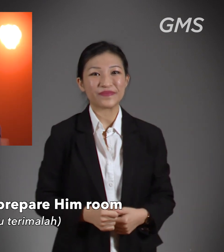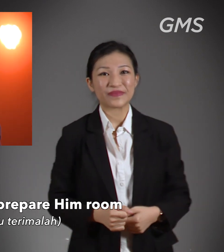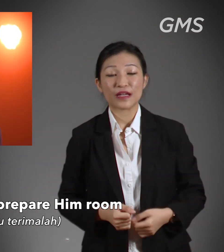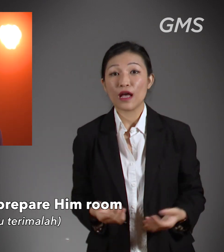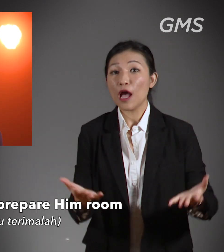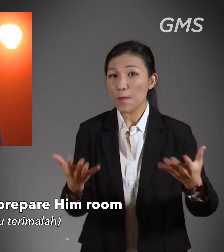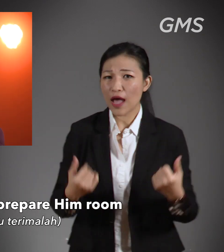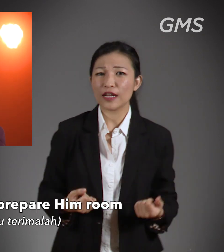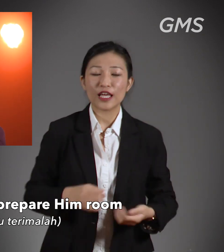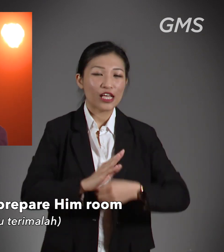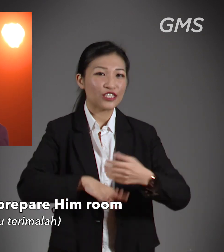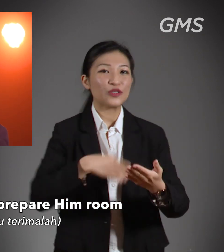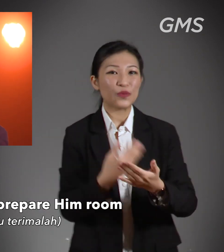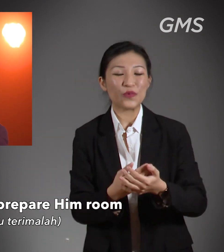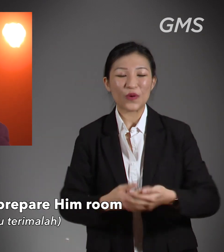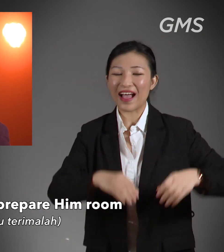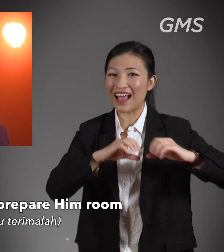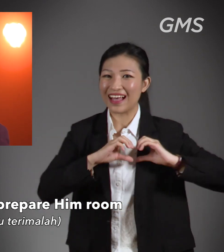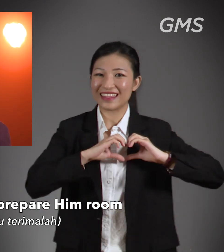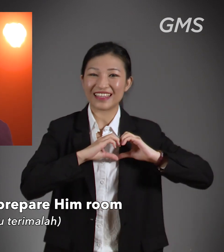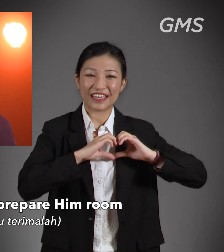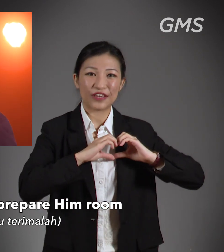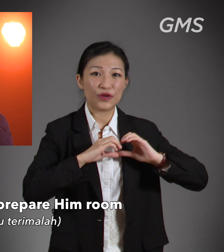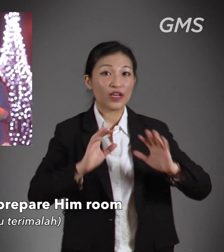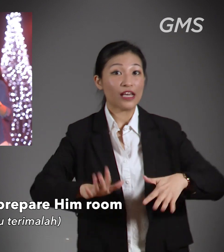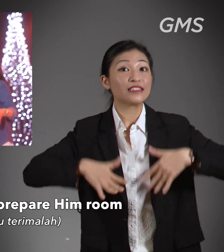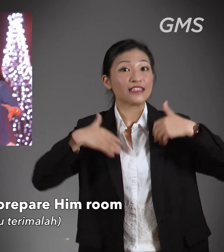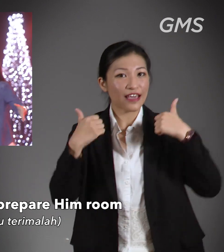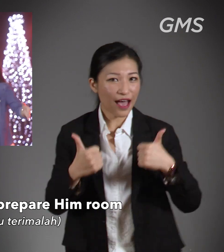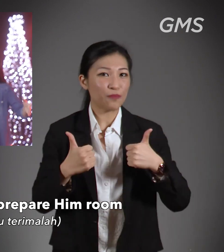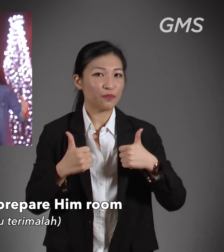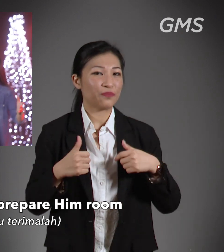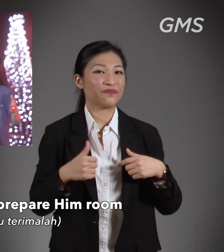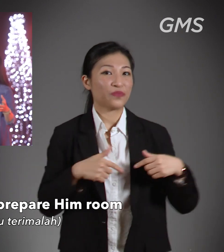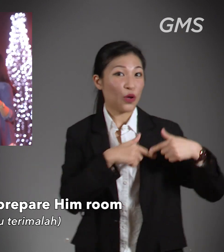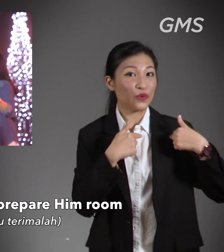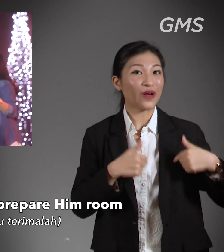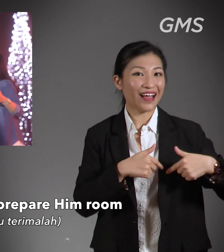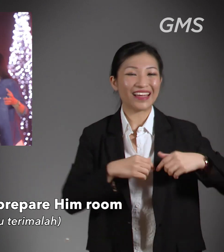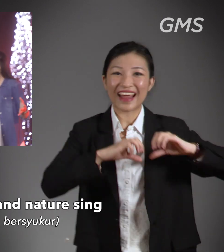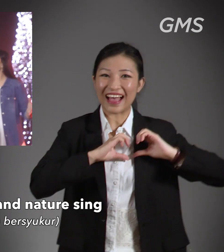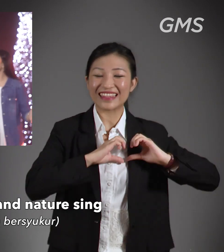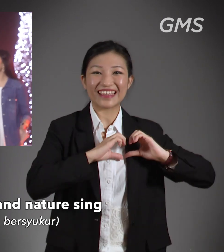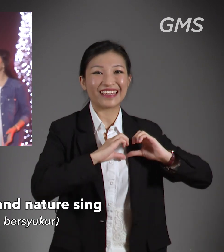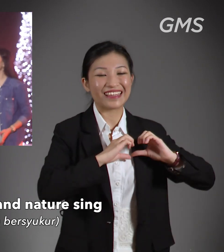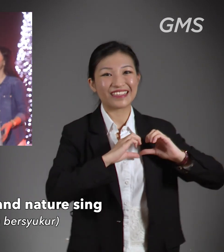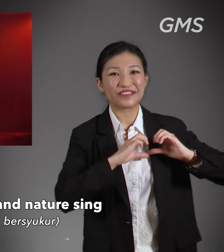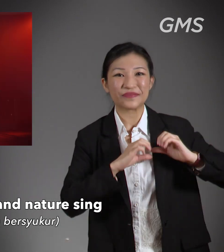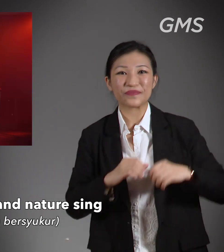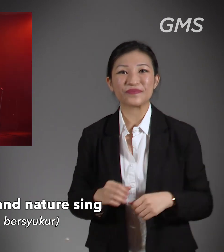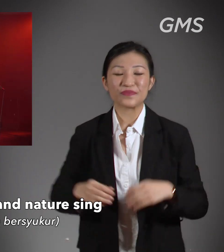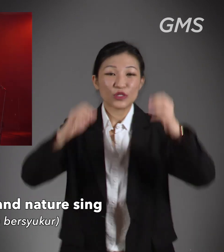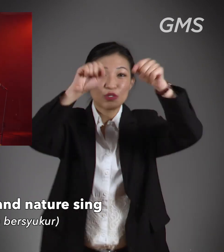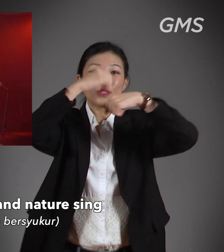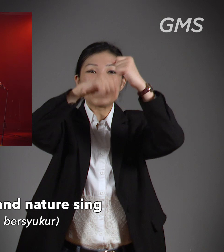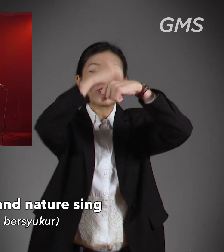King. Let every heart prepare Him room,